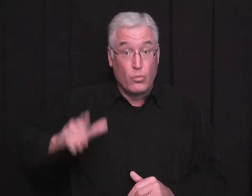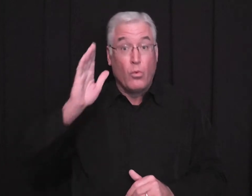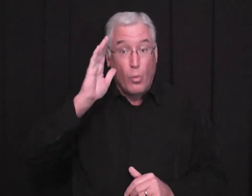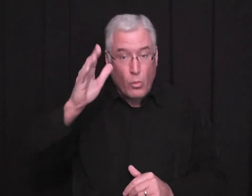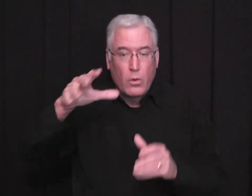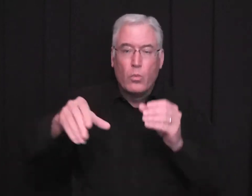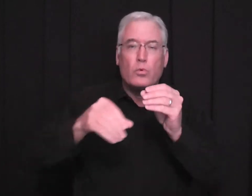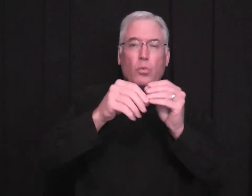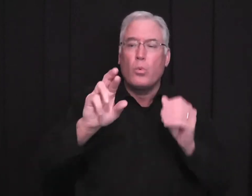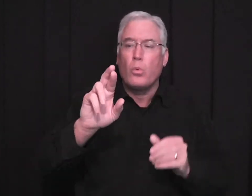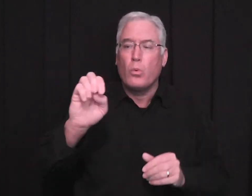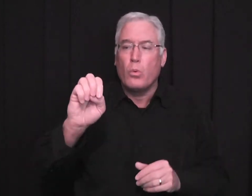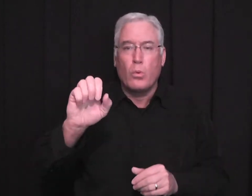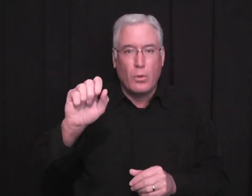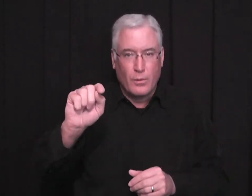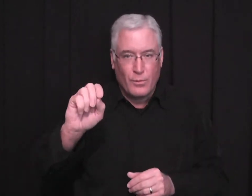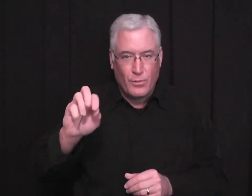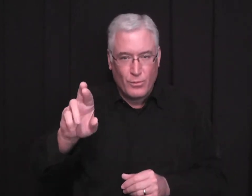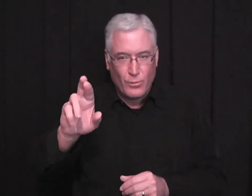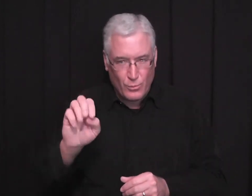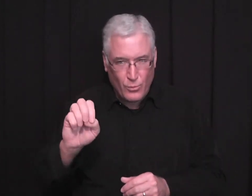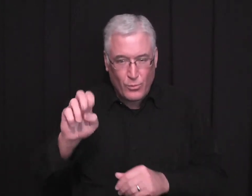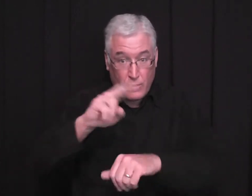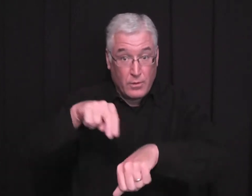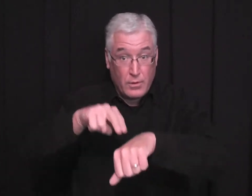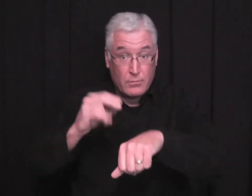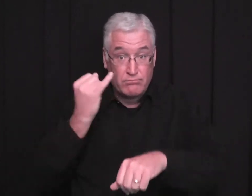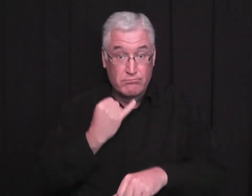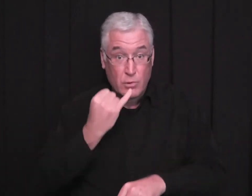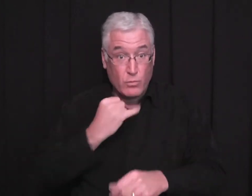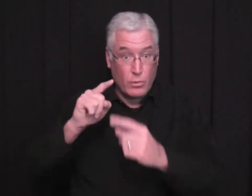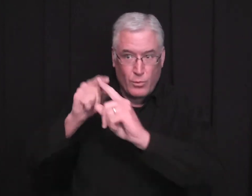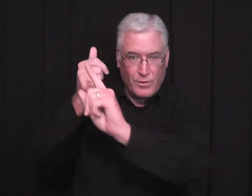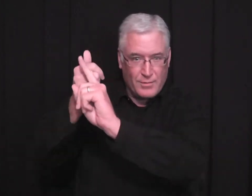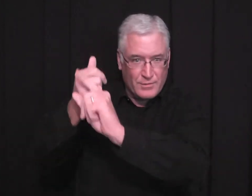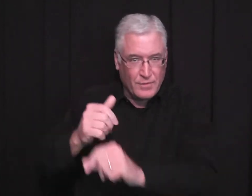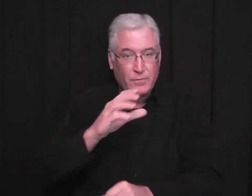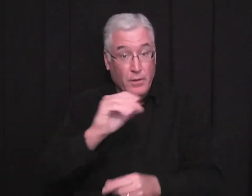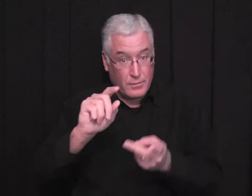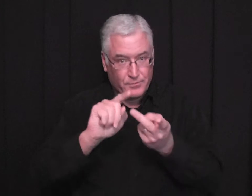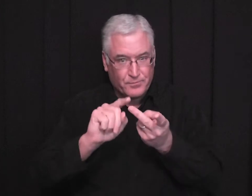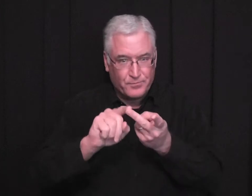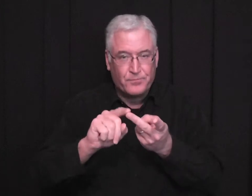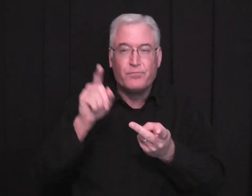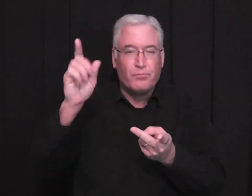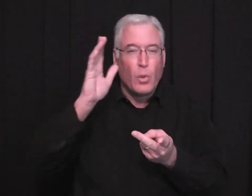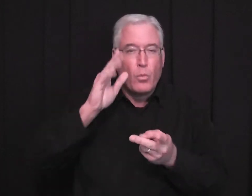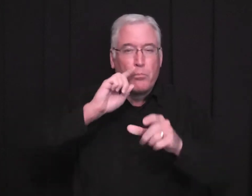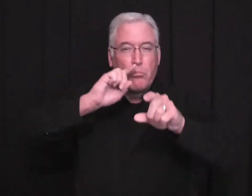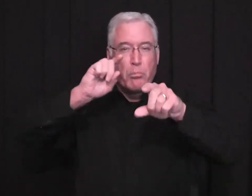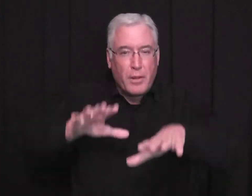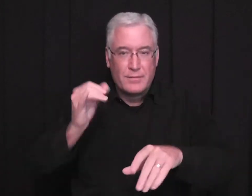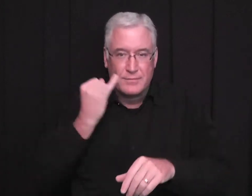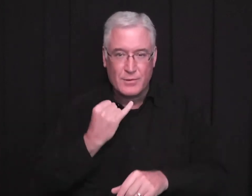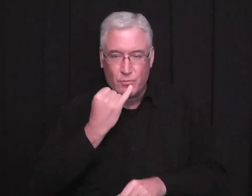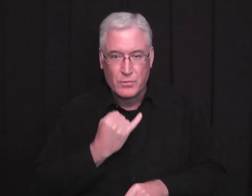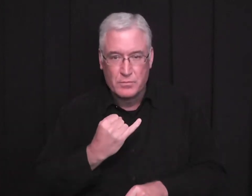later, God would redeem Israel in the same way that he had